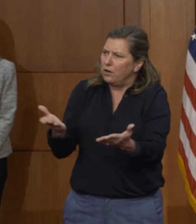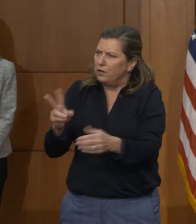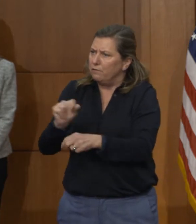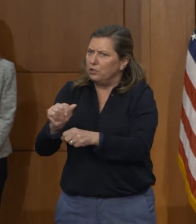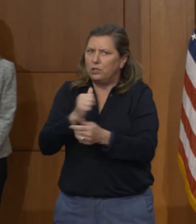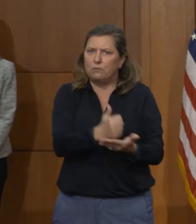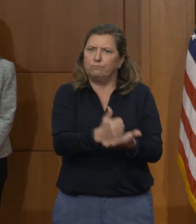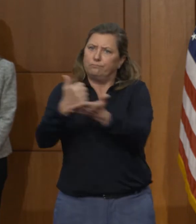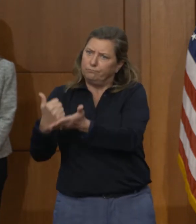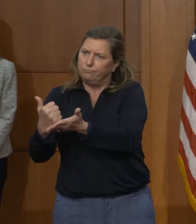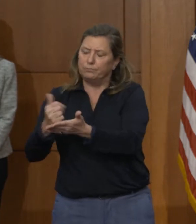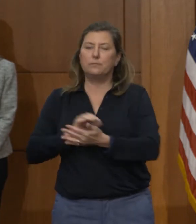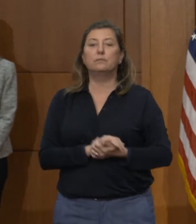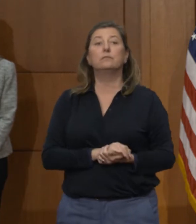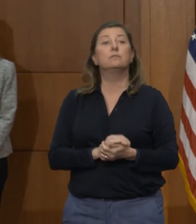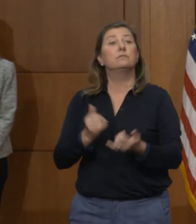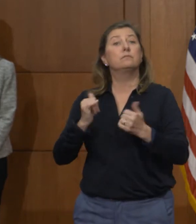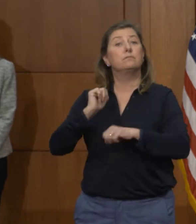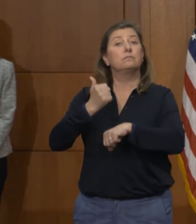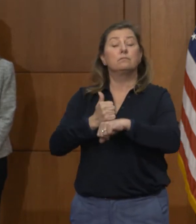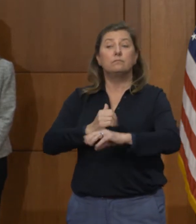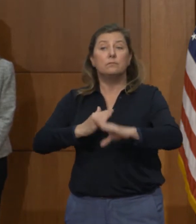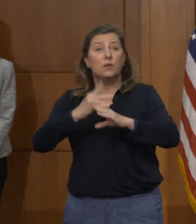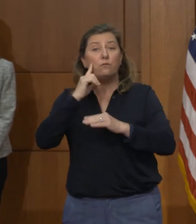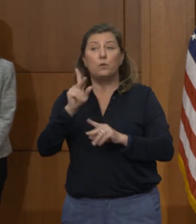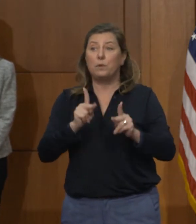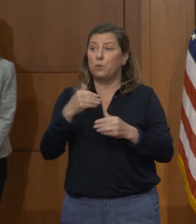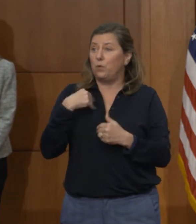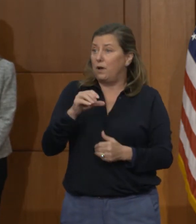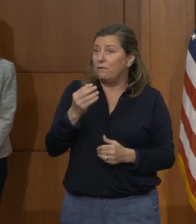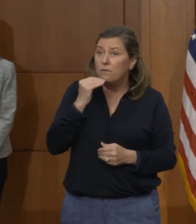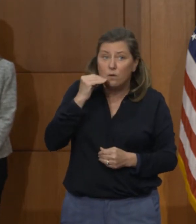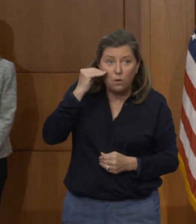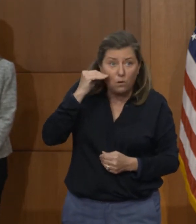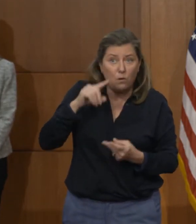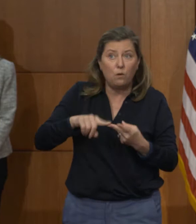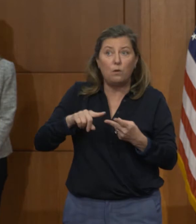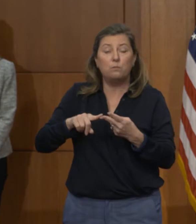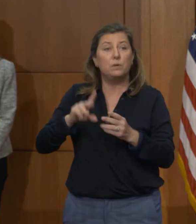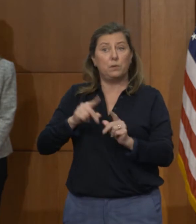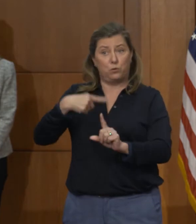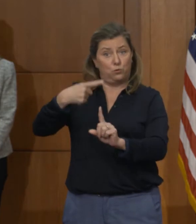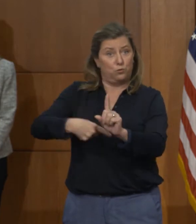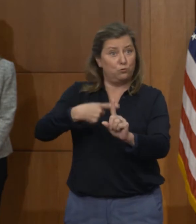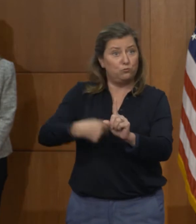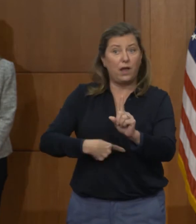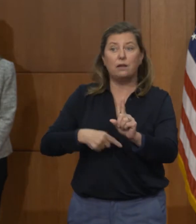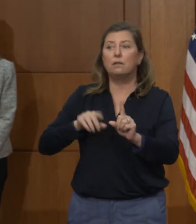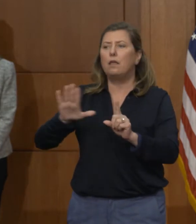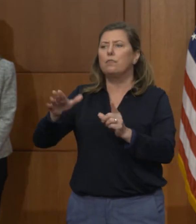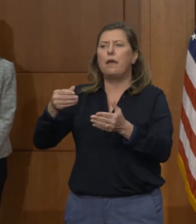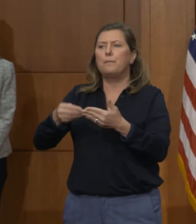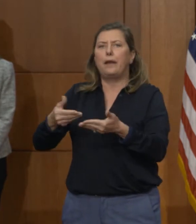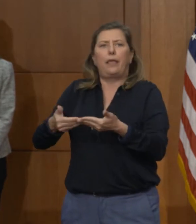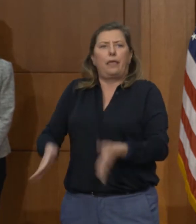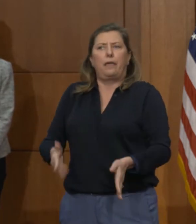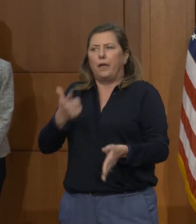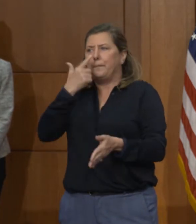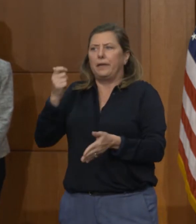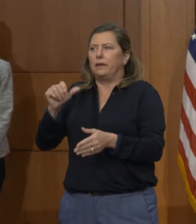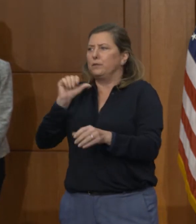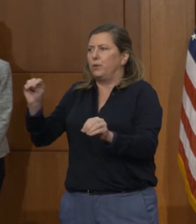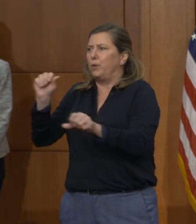now have protections for homeowners and renters who have lost income due to COVID-19 from eviction